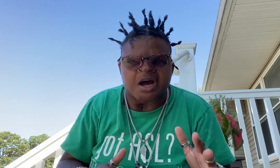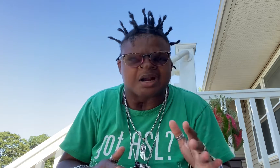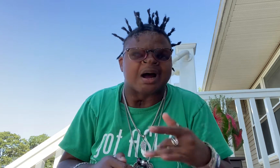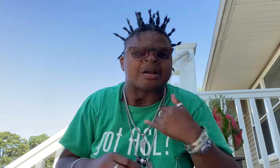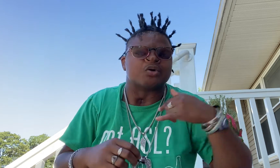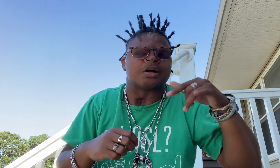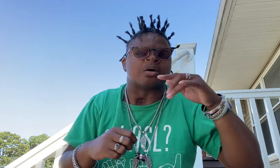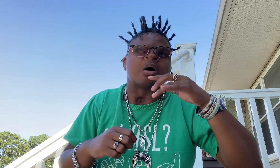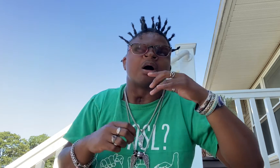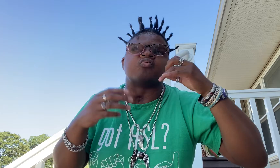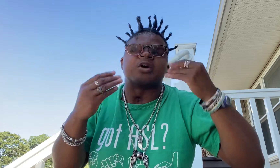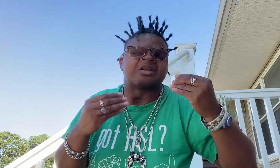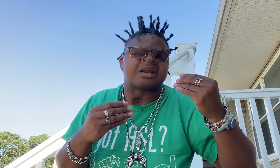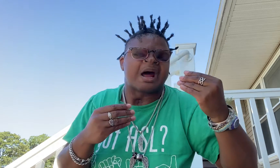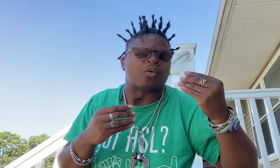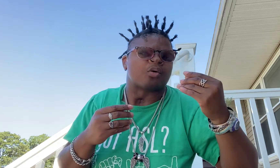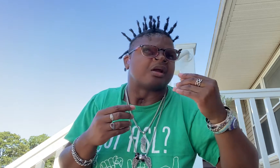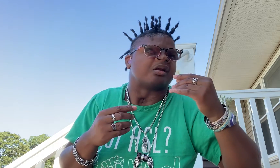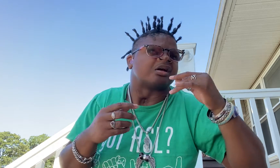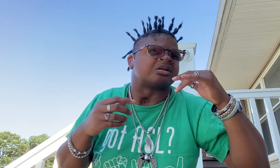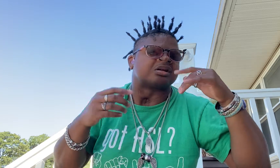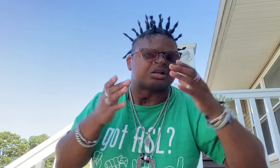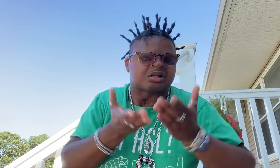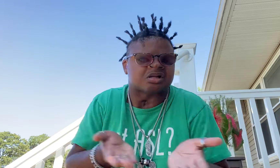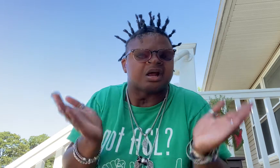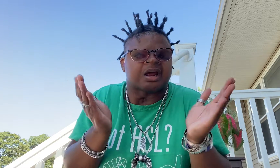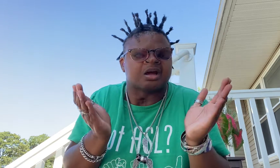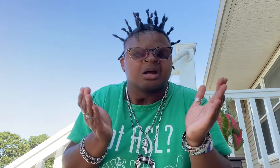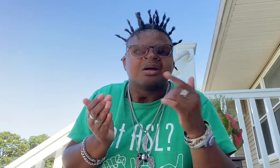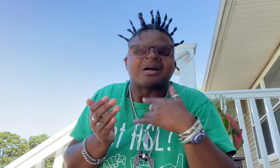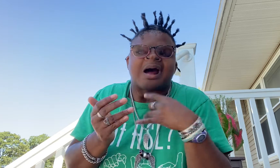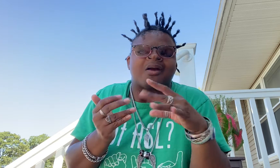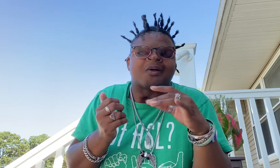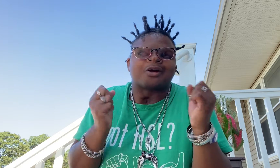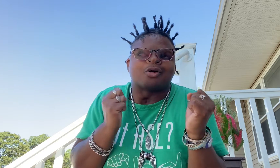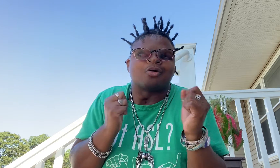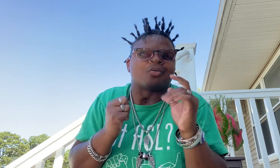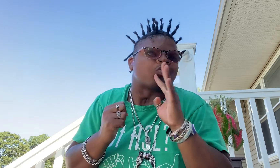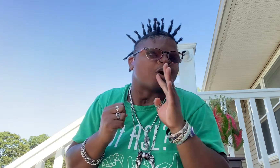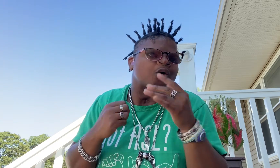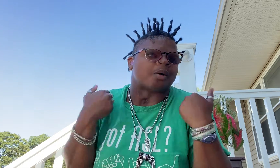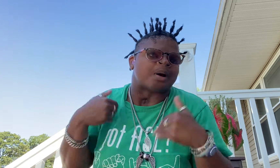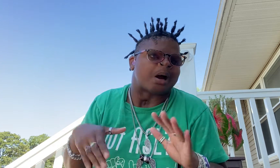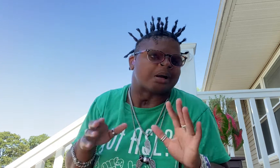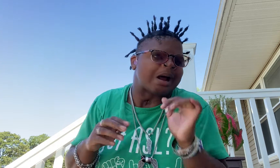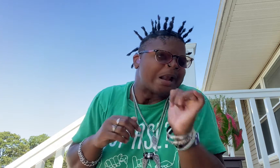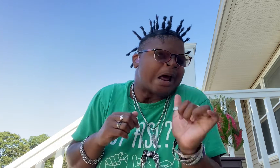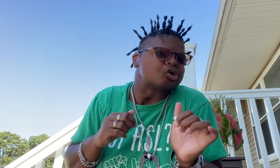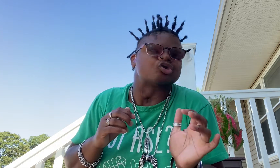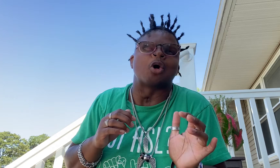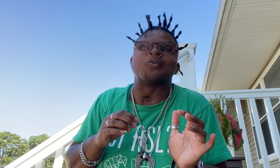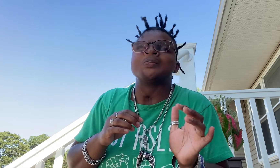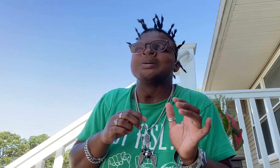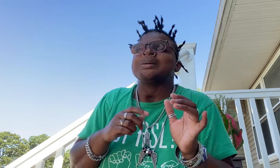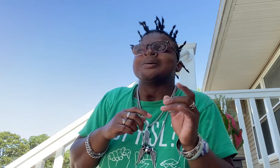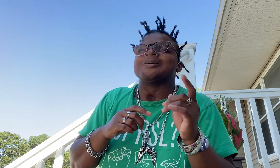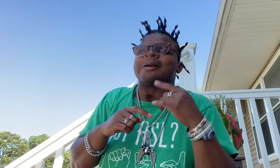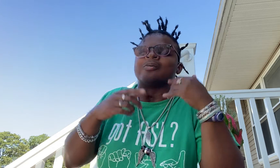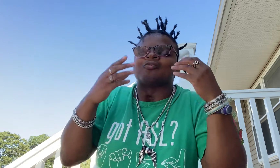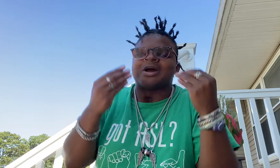I rinse it out in the sink. And I don't like cold water on my body. I just don't. So I just rinse it